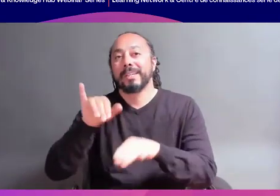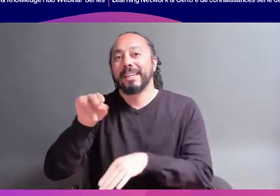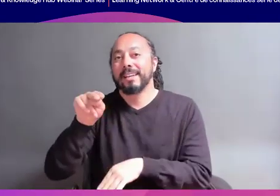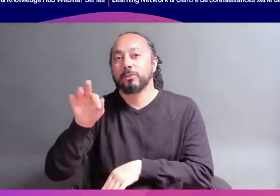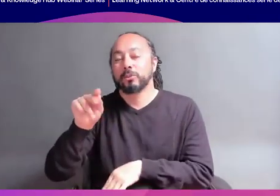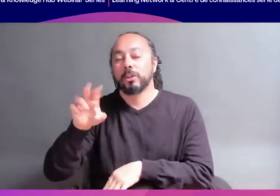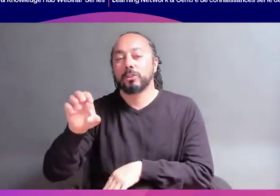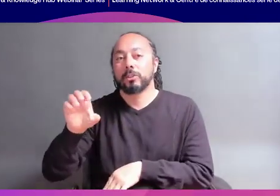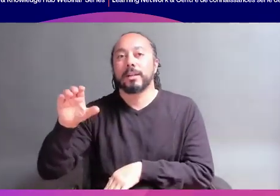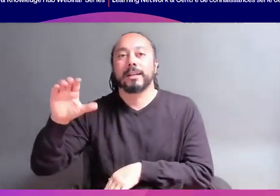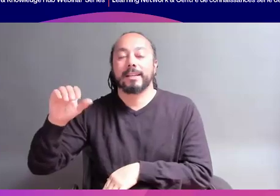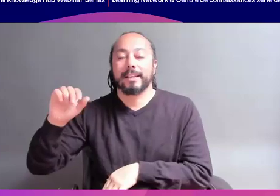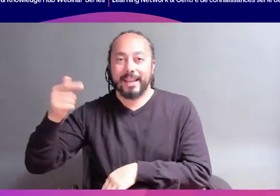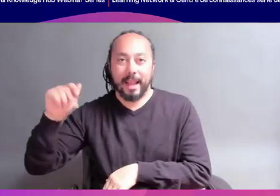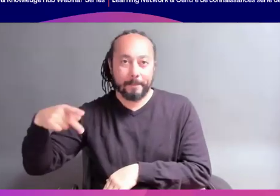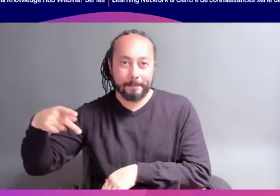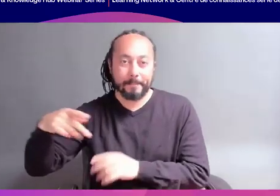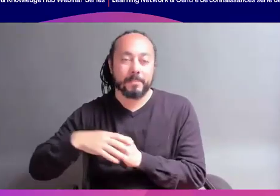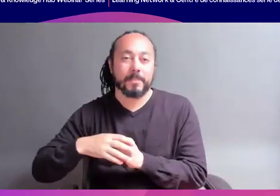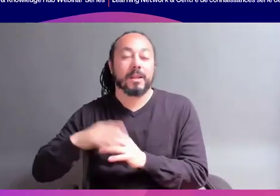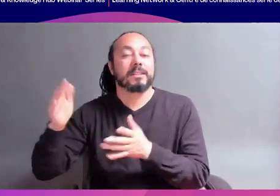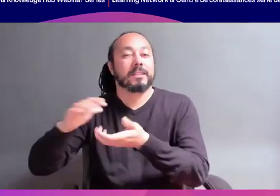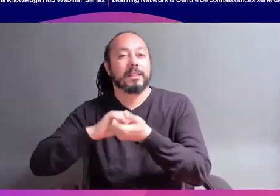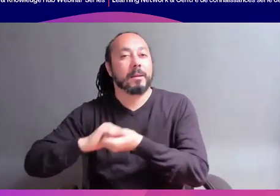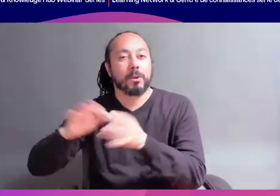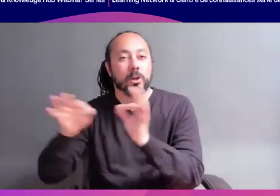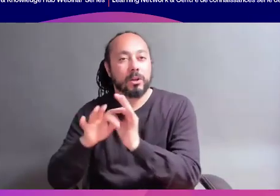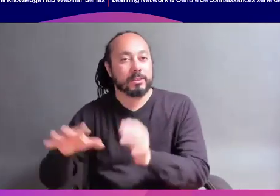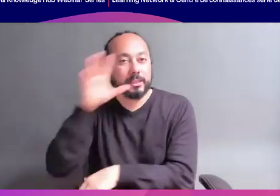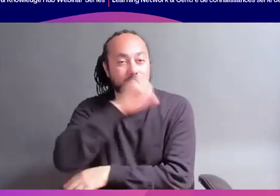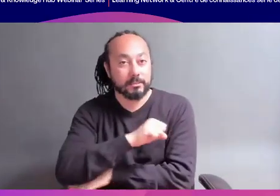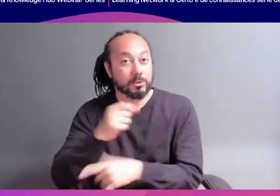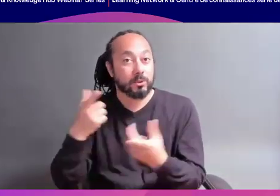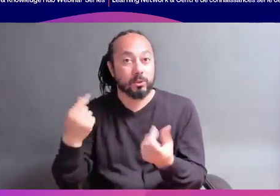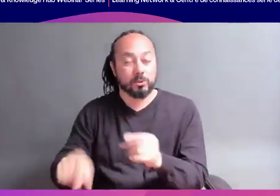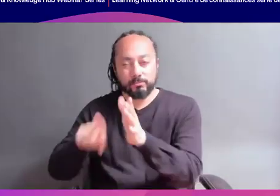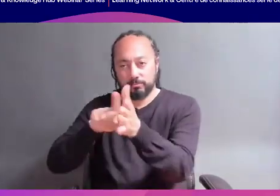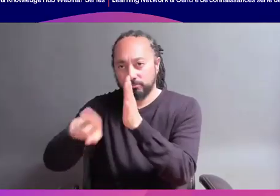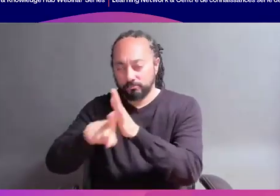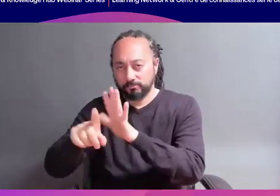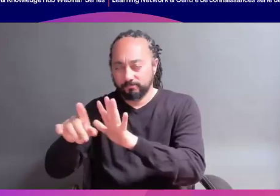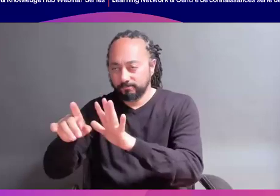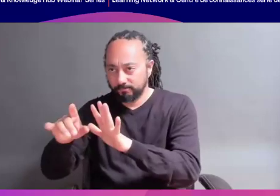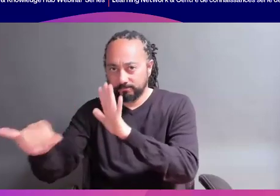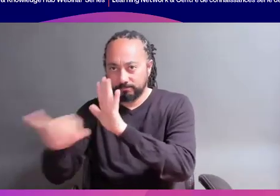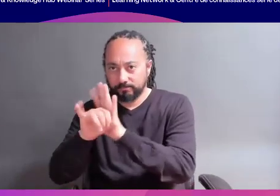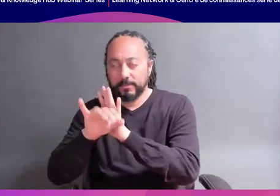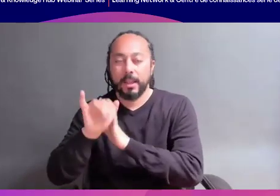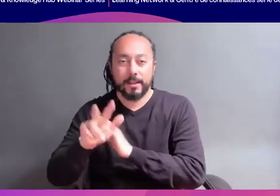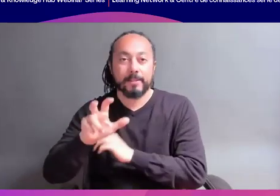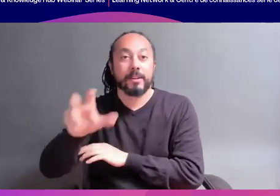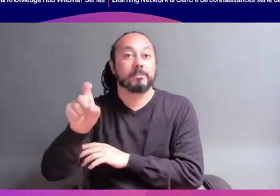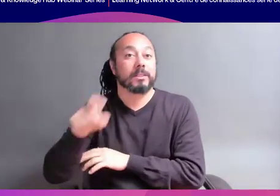collaborative, comprehensive cost estimate identifying the infrastructure investment needs of First Nations in